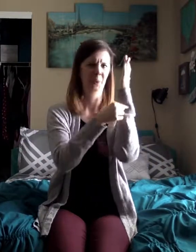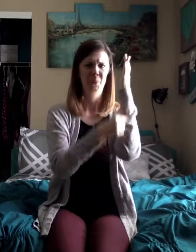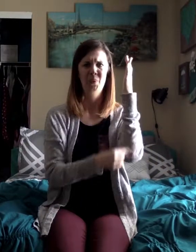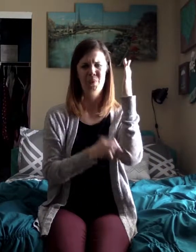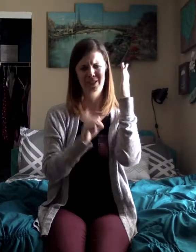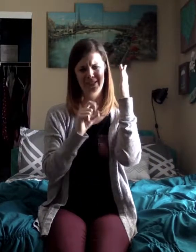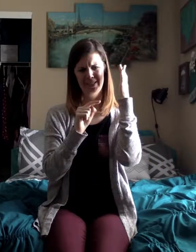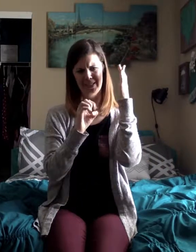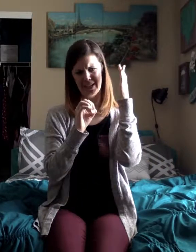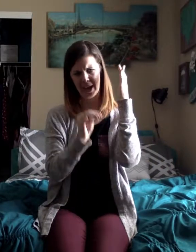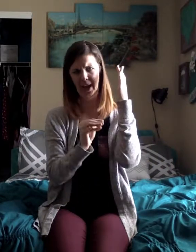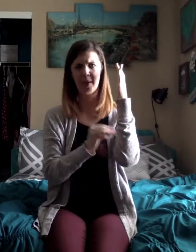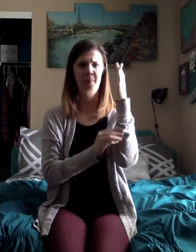like that.